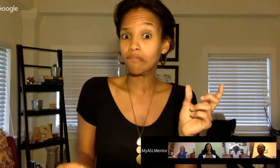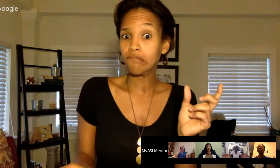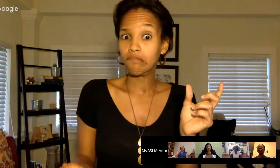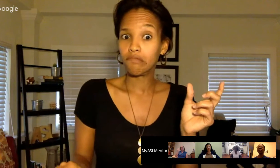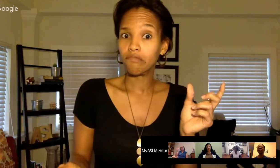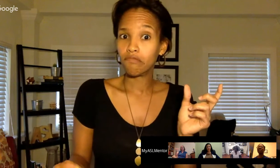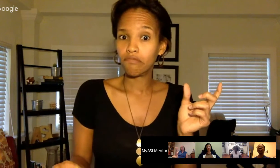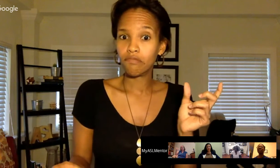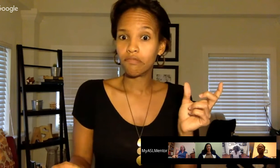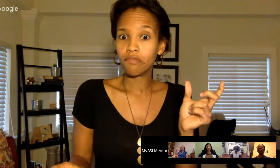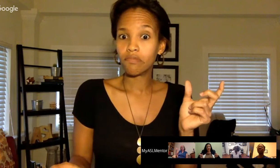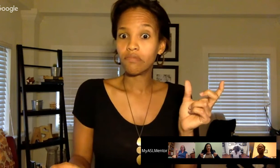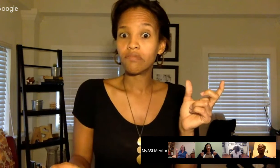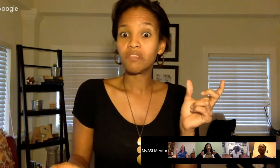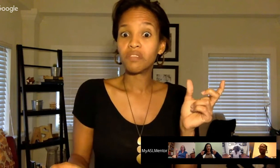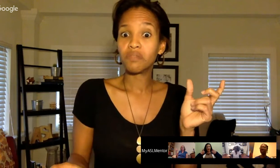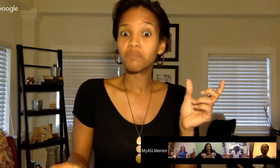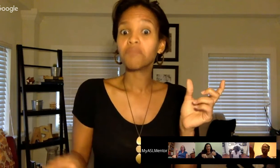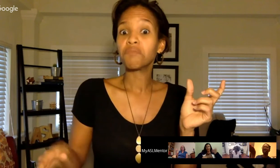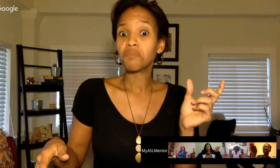history.